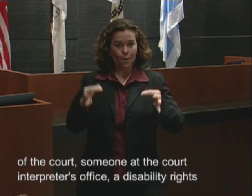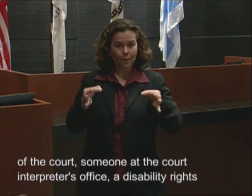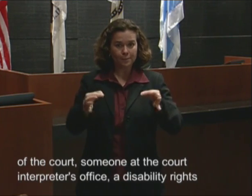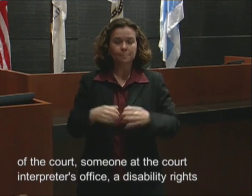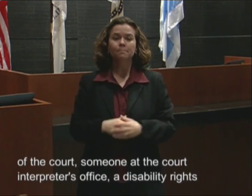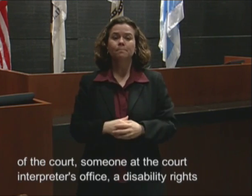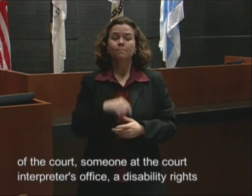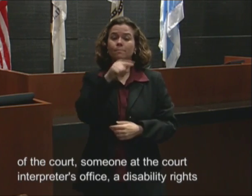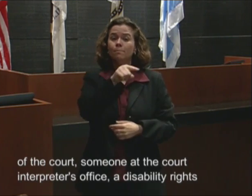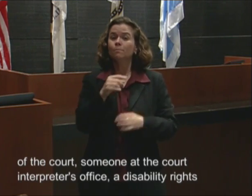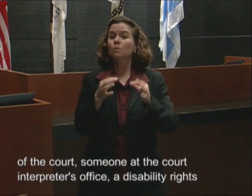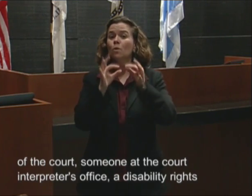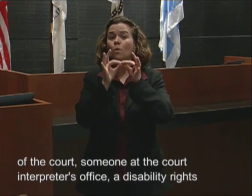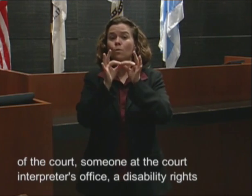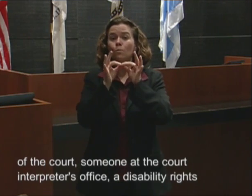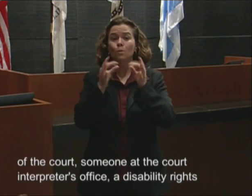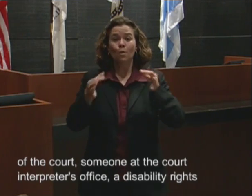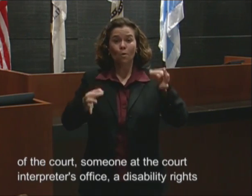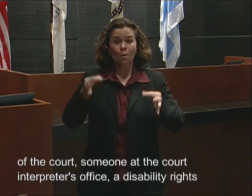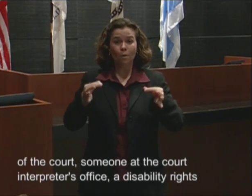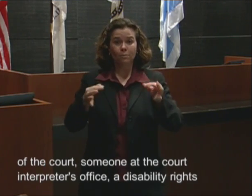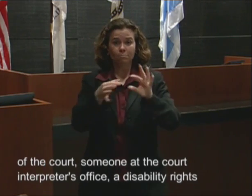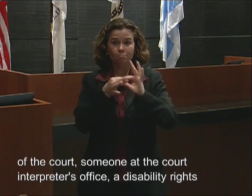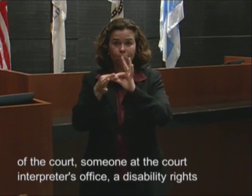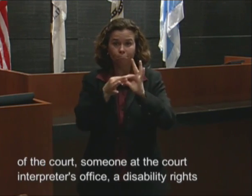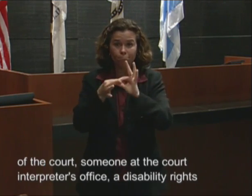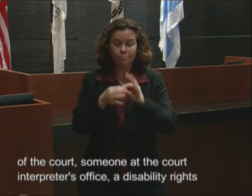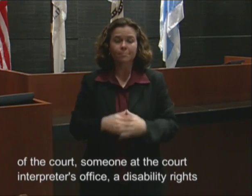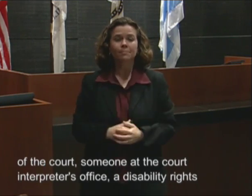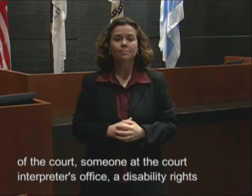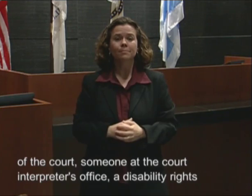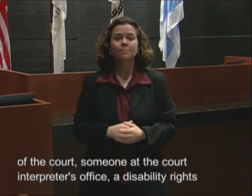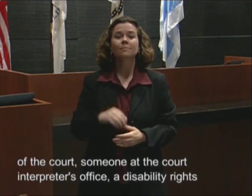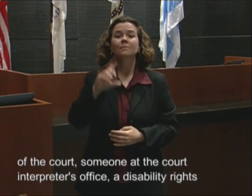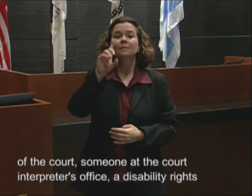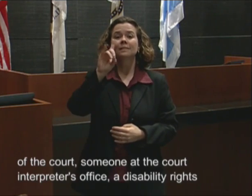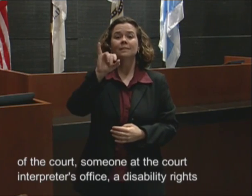coordinator, or a person in charge of that court's proceedings.